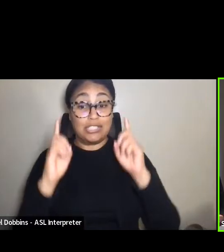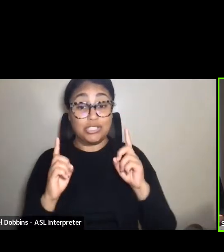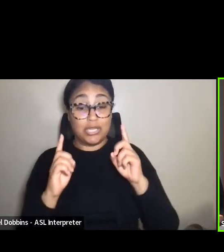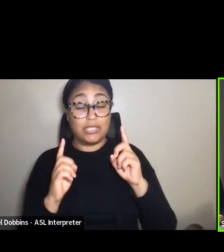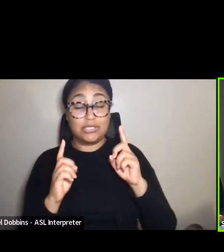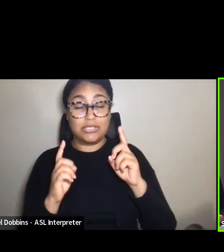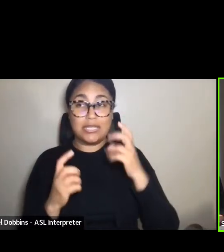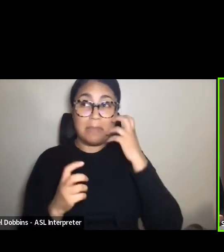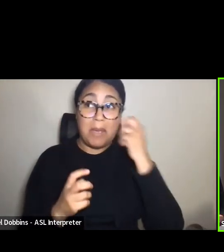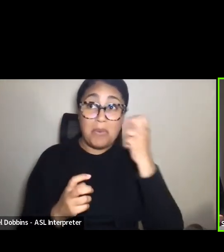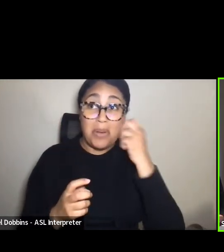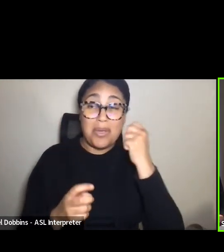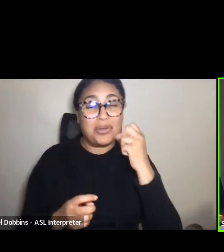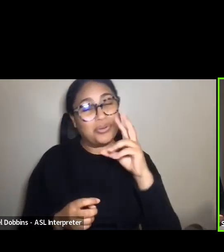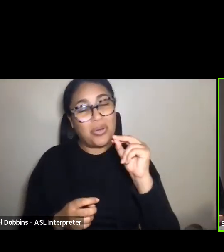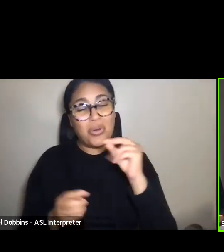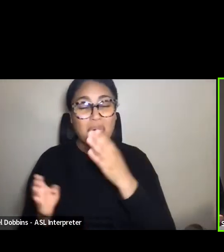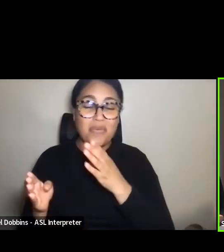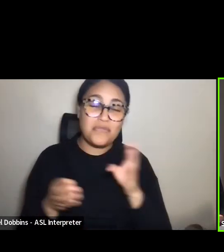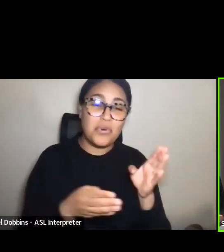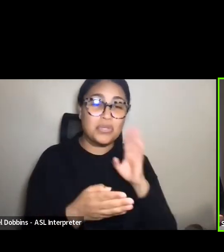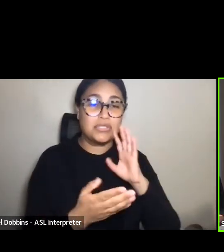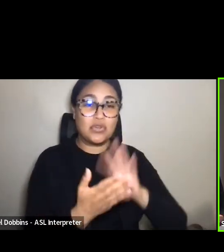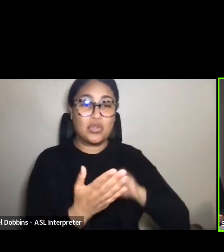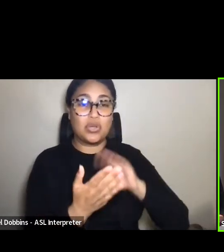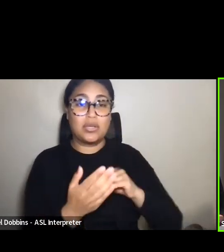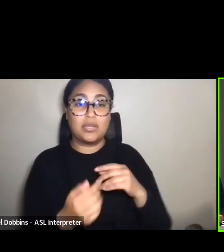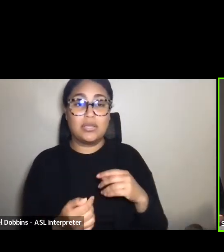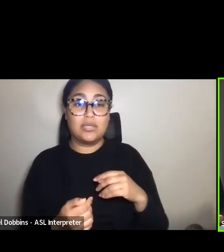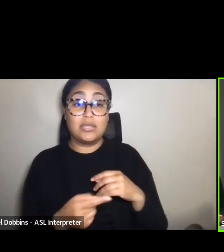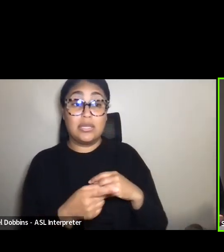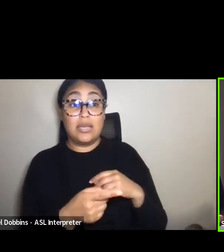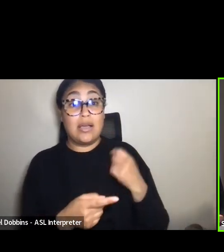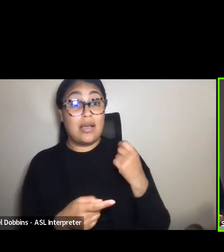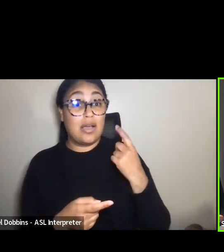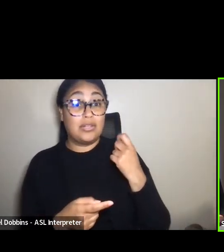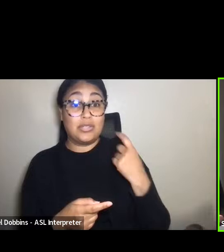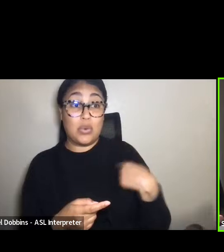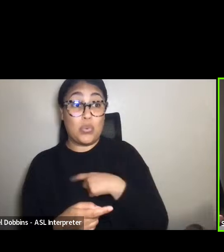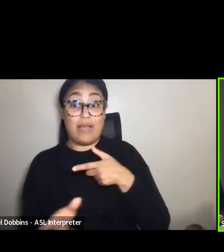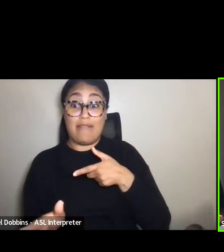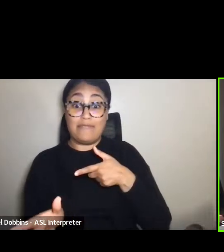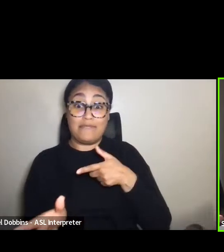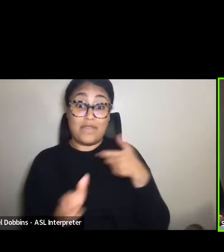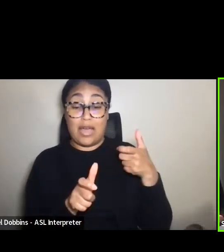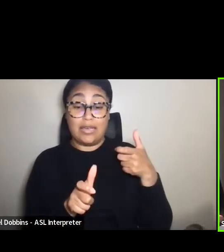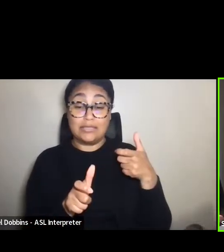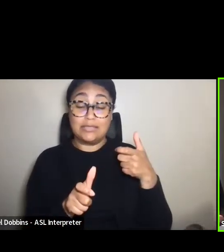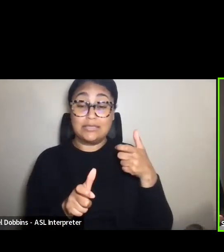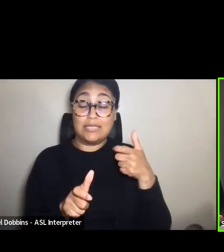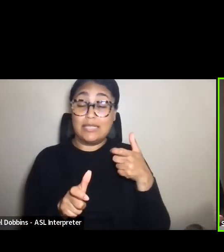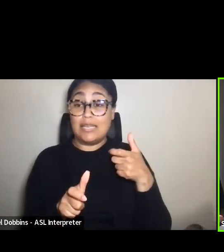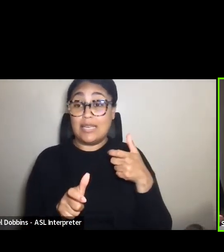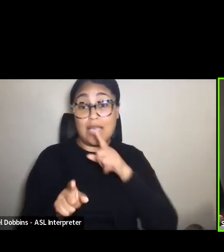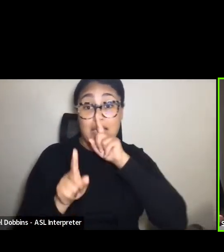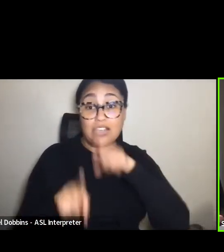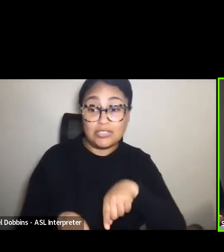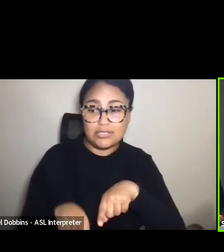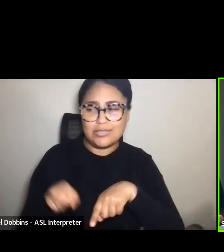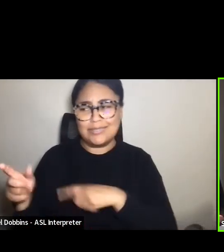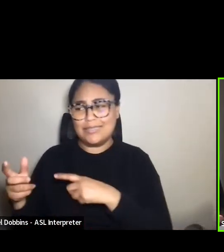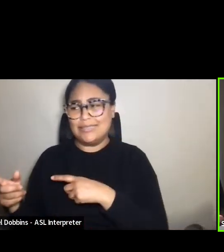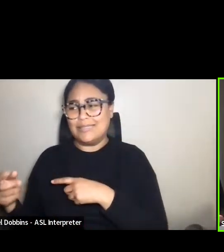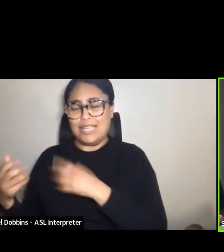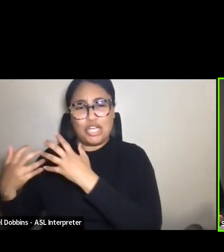the memorization. Right. Sure. Because we're never going to be faster at holding all the information and spitting it back out than the computer. Yeah. And memorizing does nothing